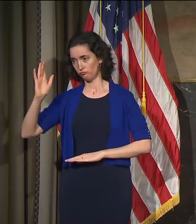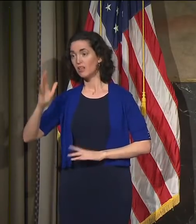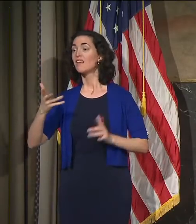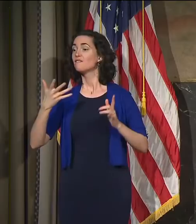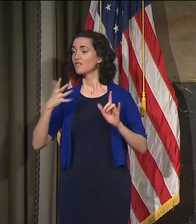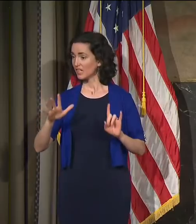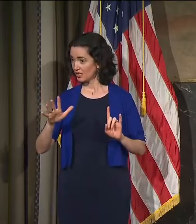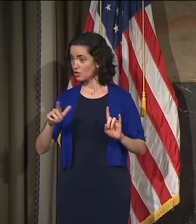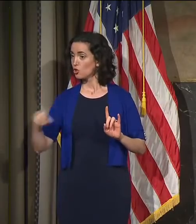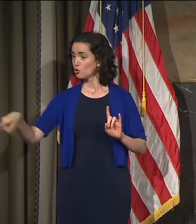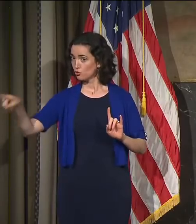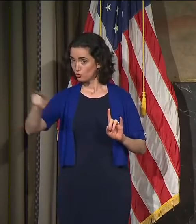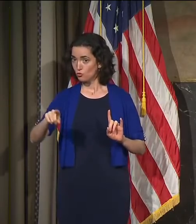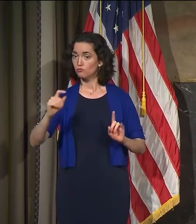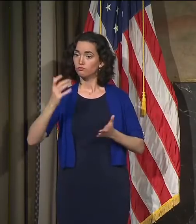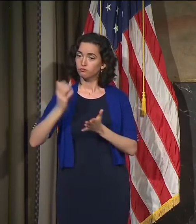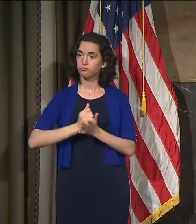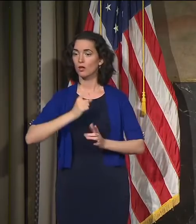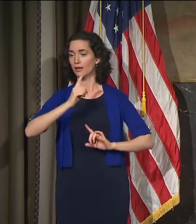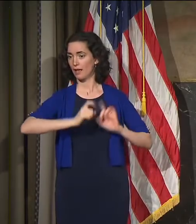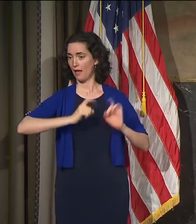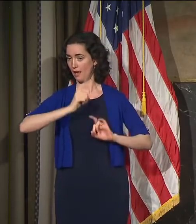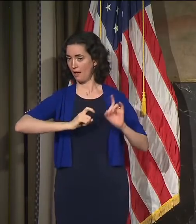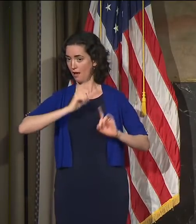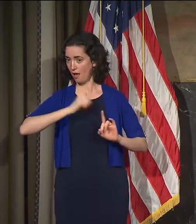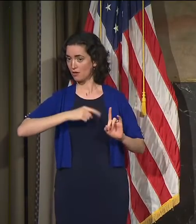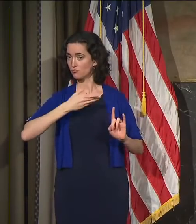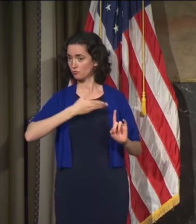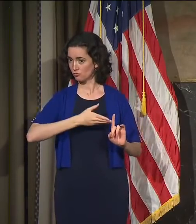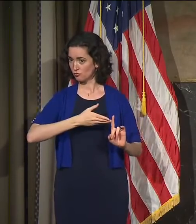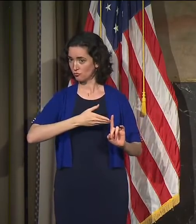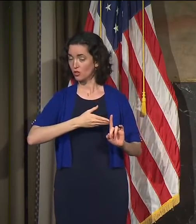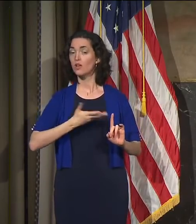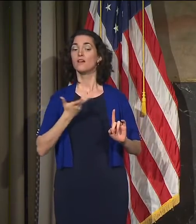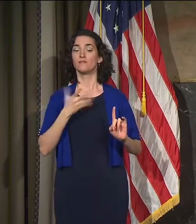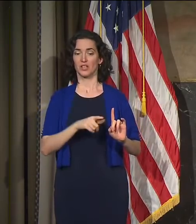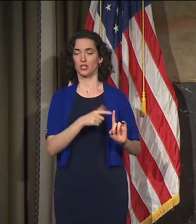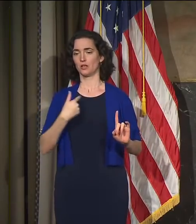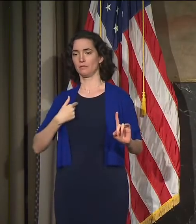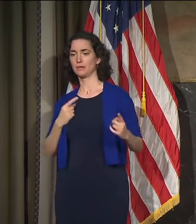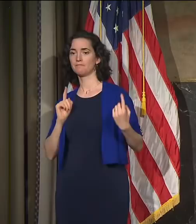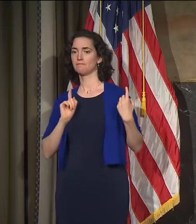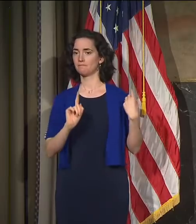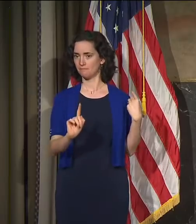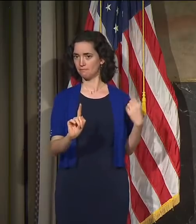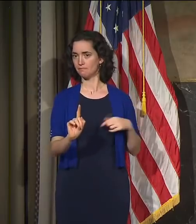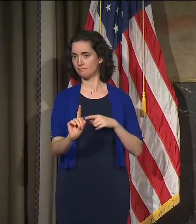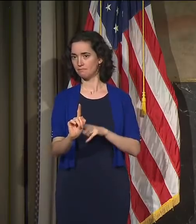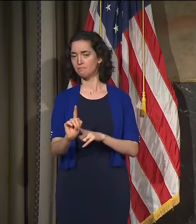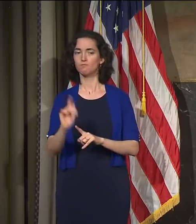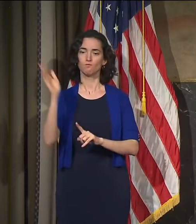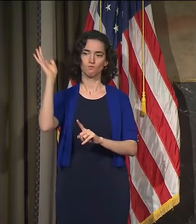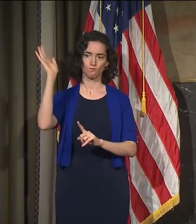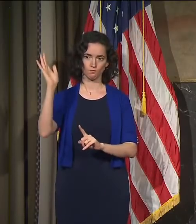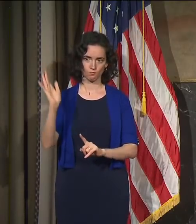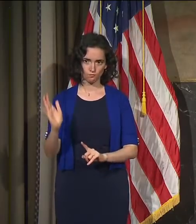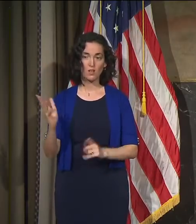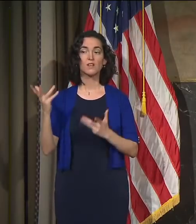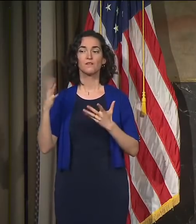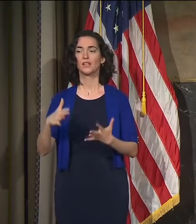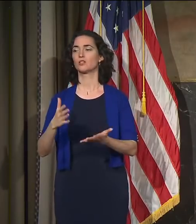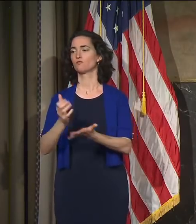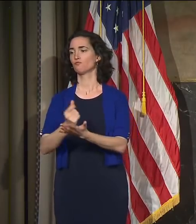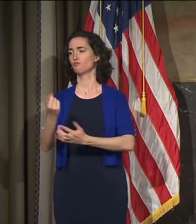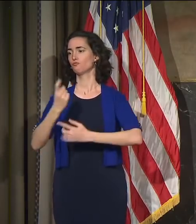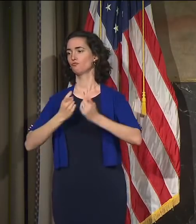him, please ask those while he's here. I will come up after him conclude my remarks, and then I will take your questions at that time.